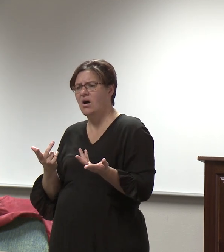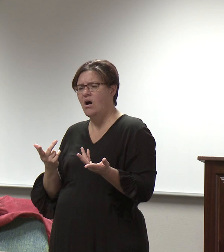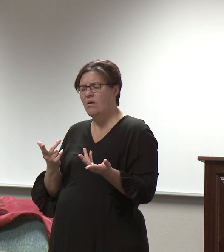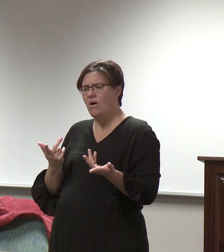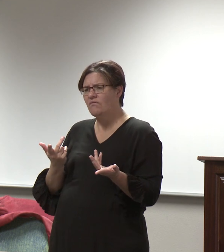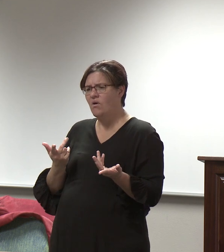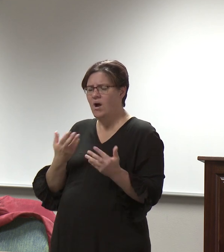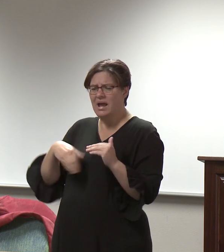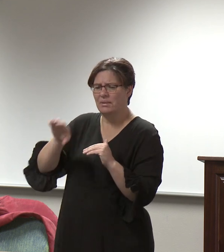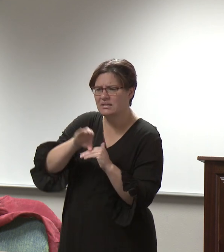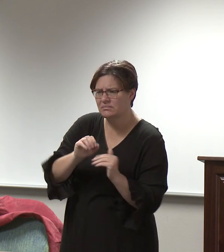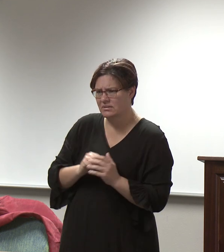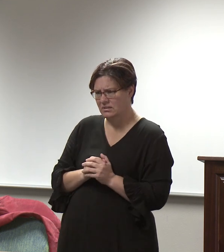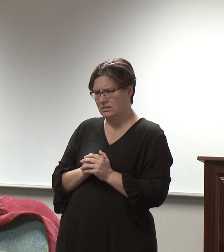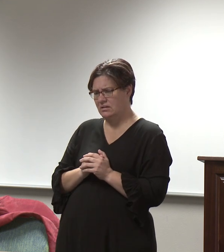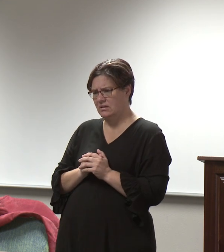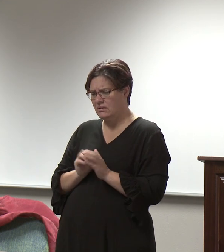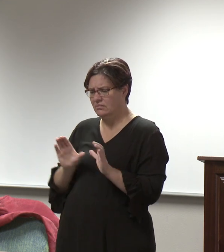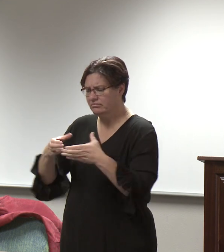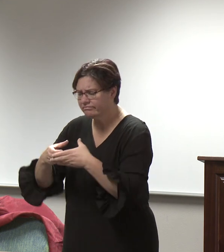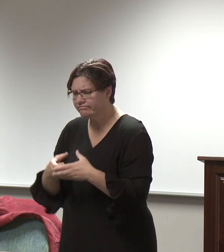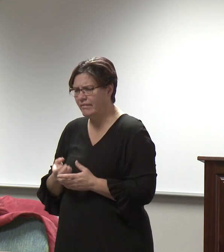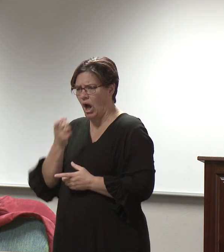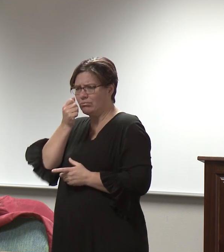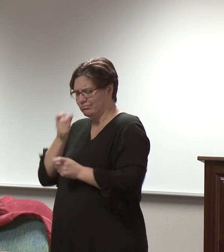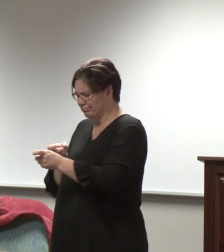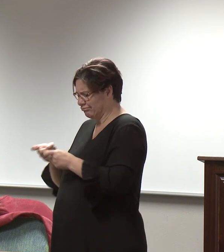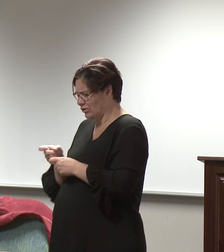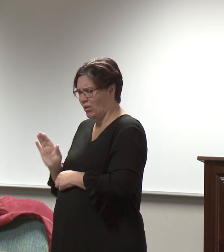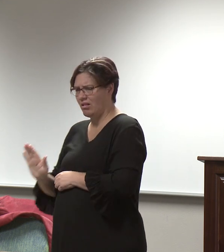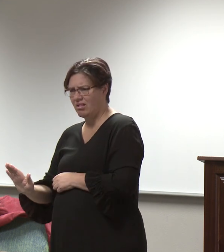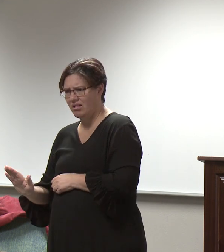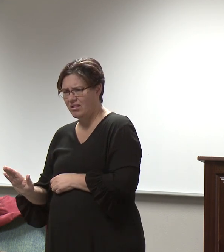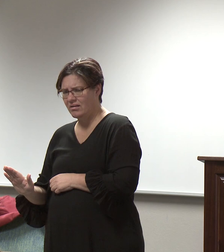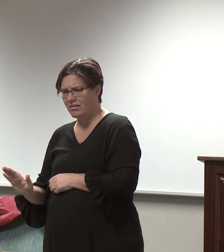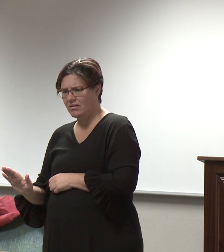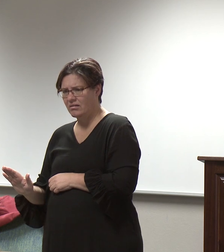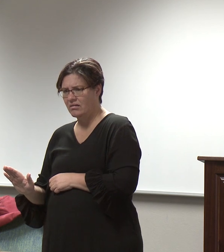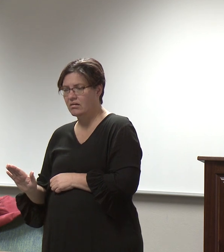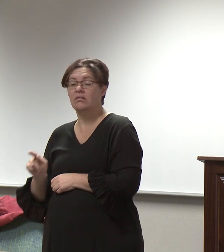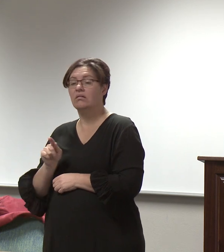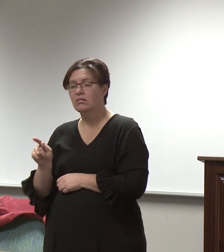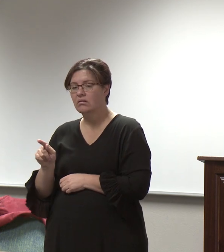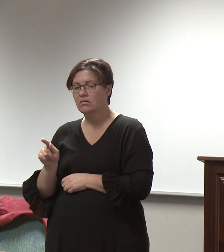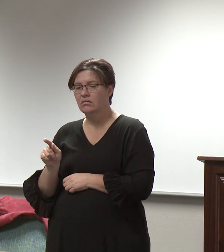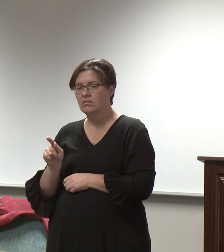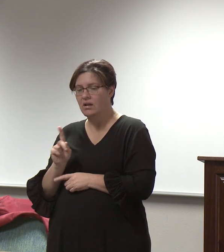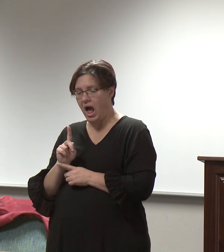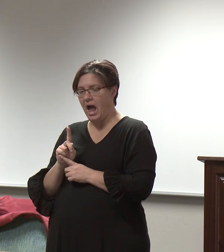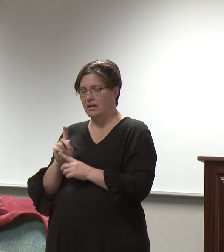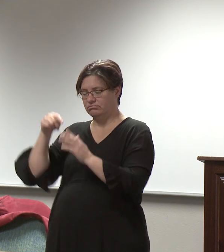capitalism, colonialism and patriarchy, is that they entail ontological